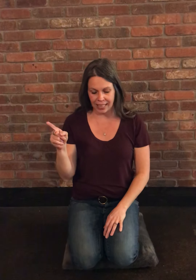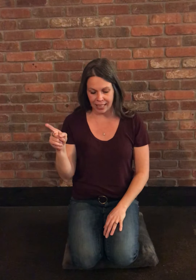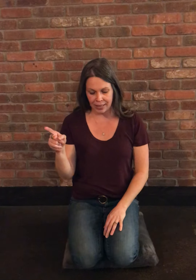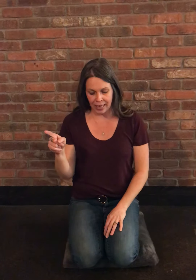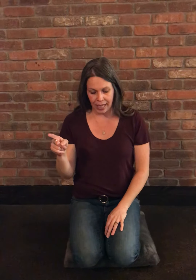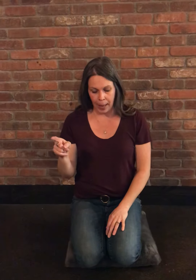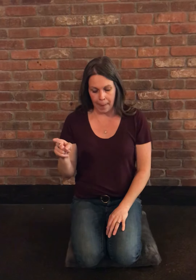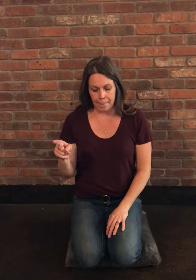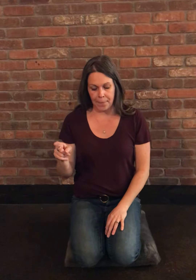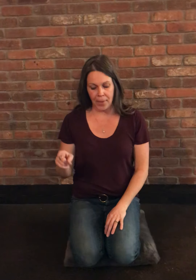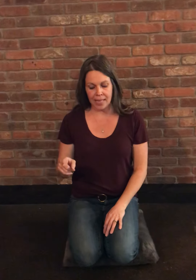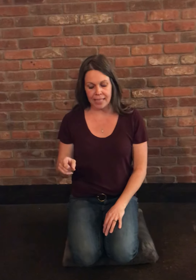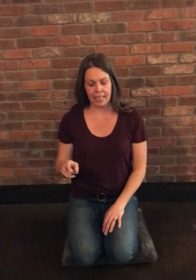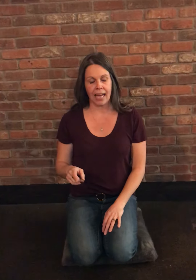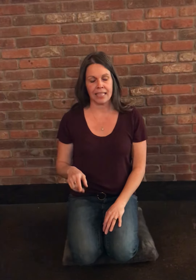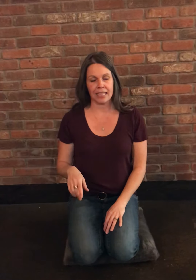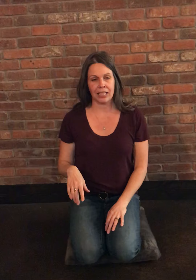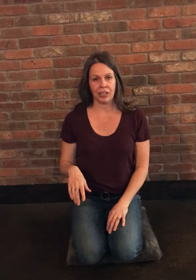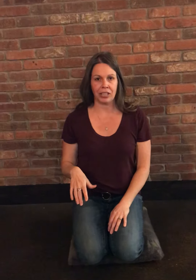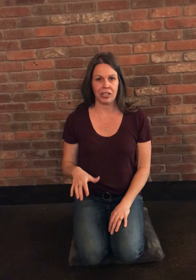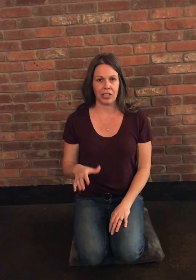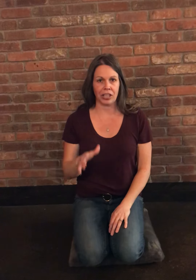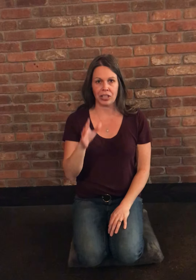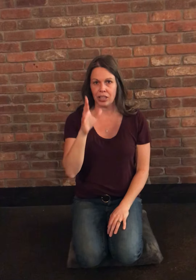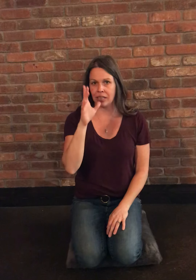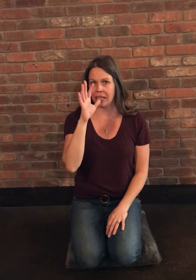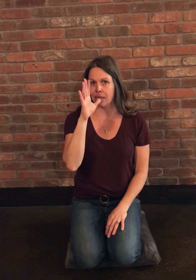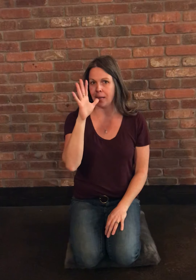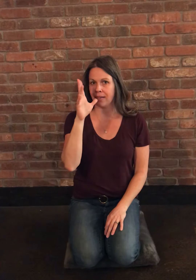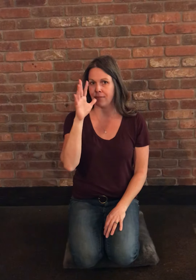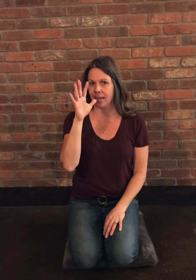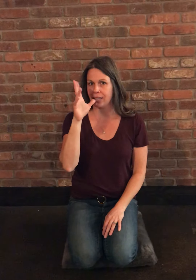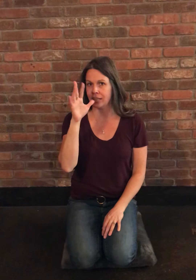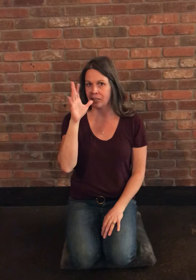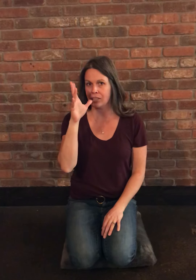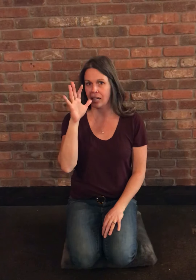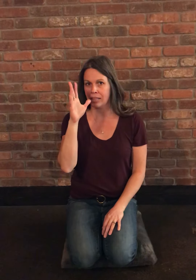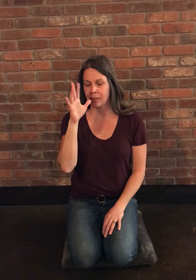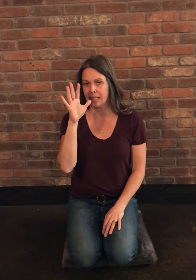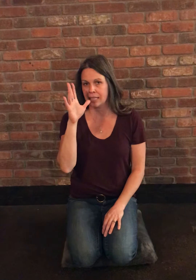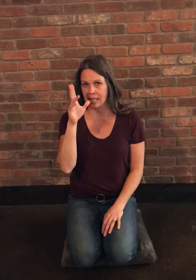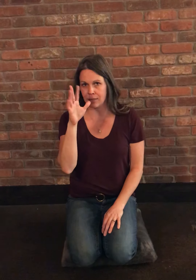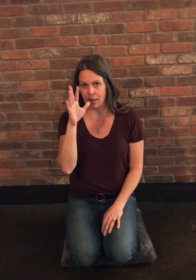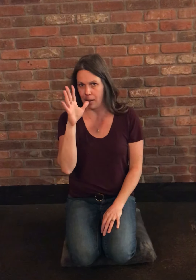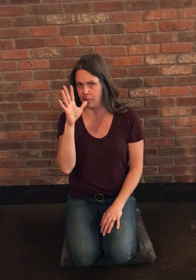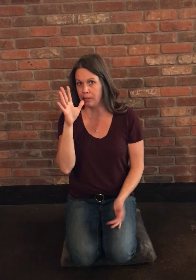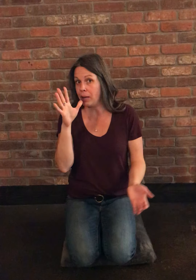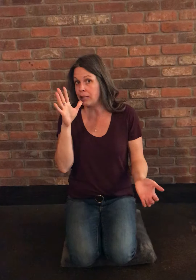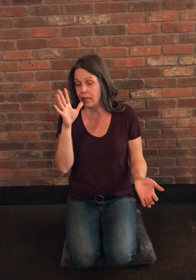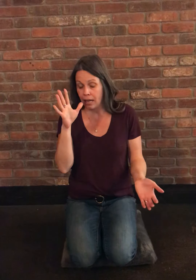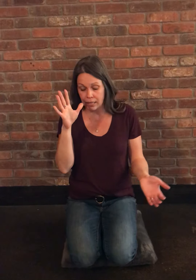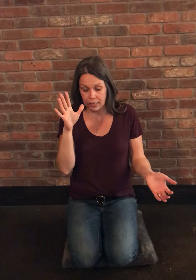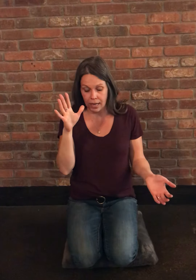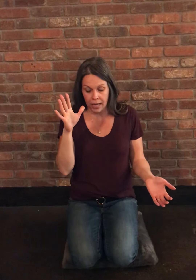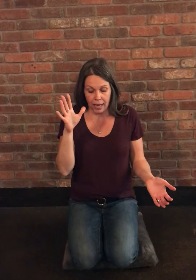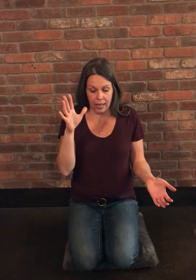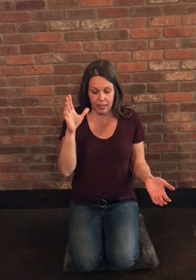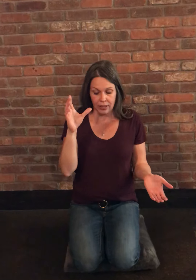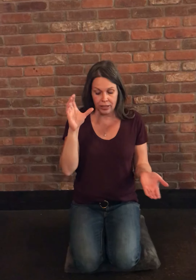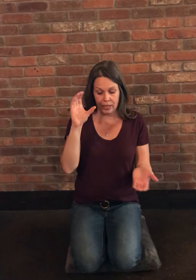180. Pentecost in the early church. You're going to kind of make a fire on your tongue because that's what happened in Pentecost. In the early